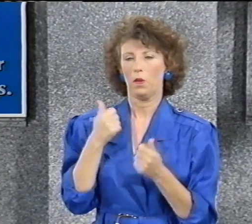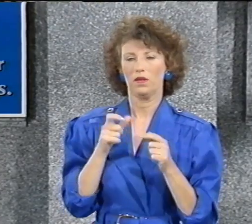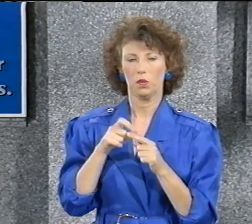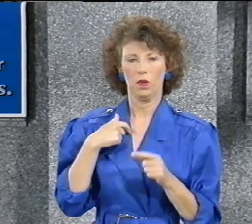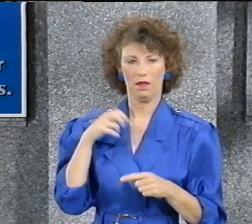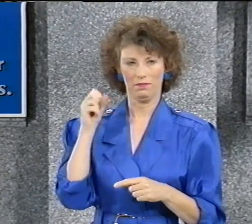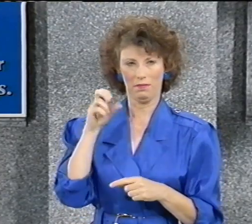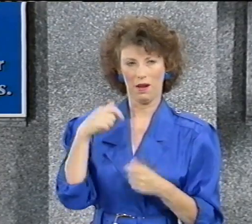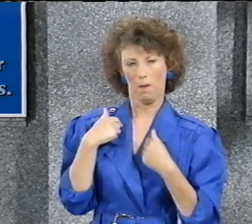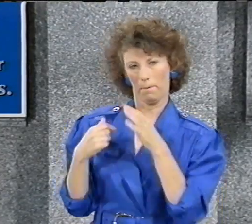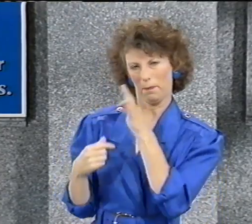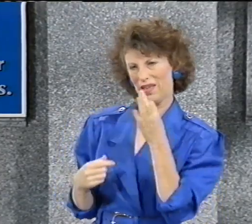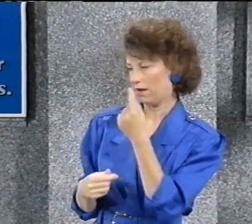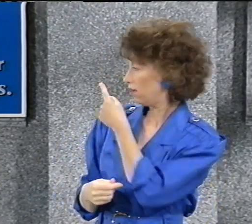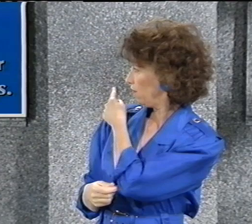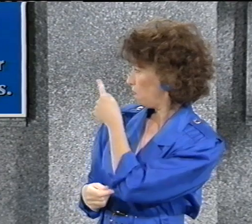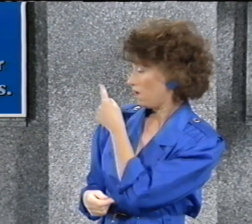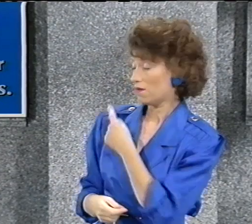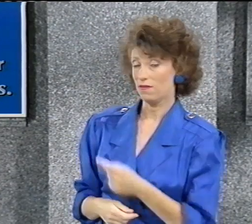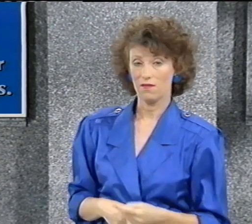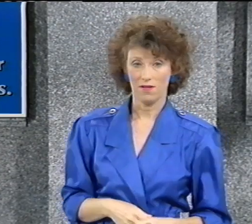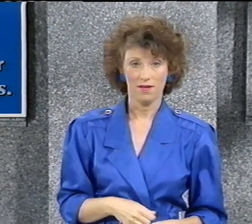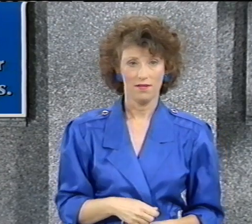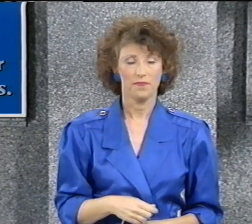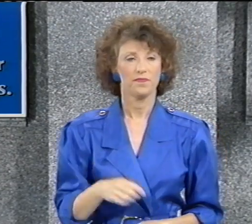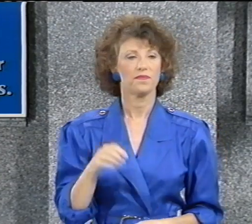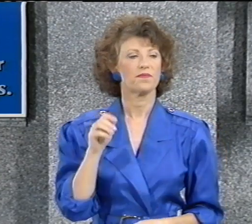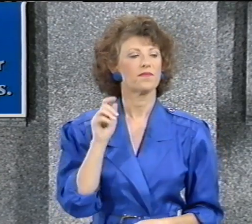Tell me which word I'm spelling now. I'll pick one from there.